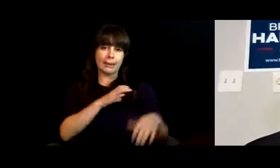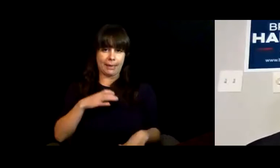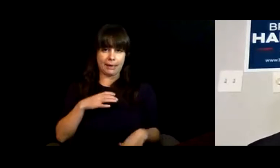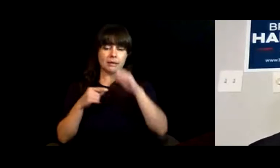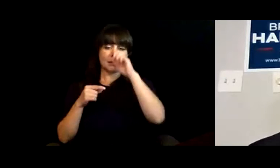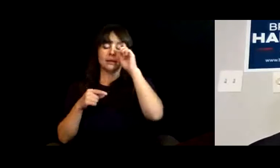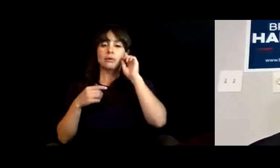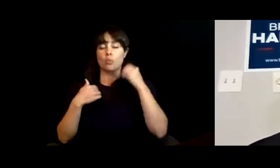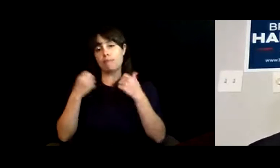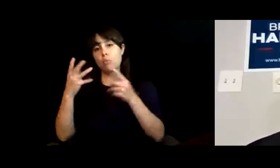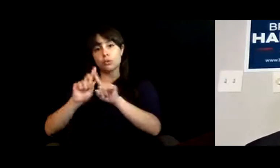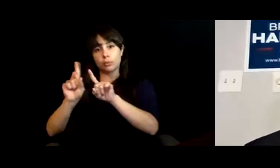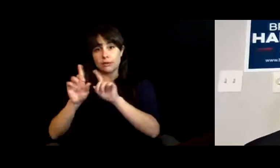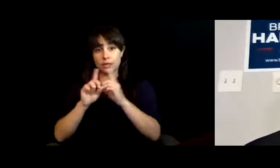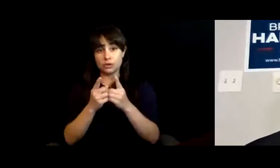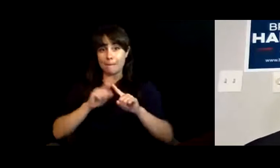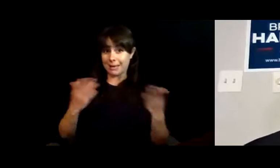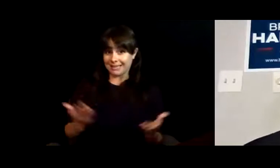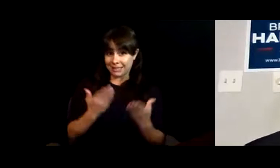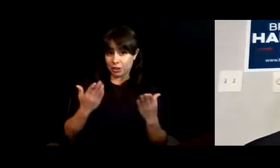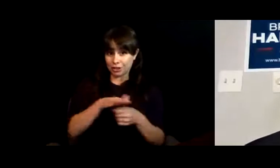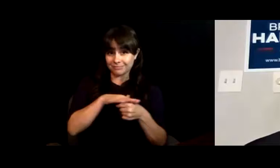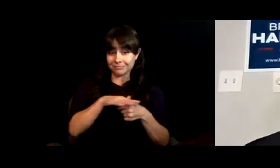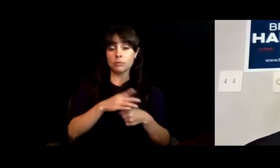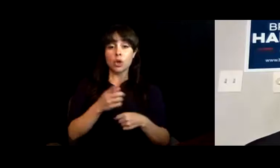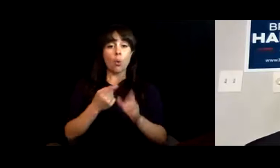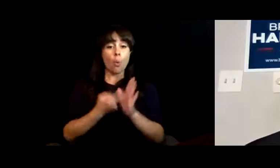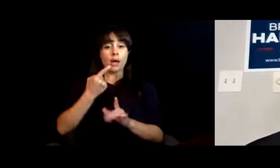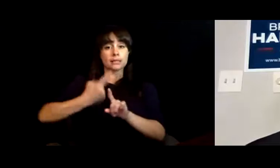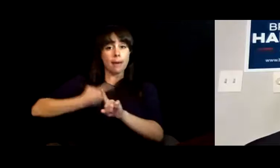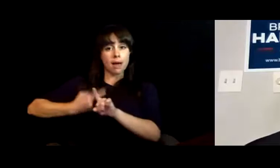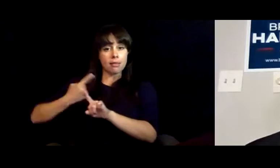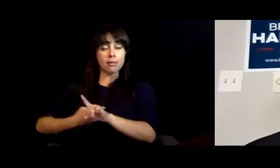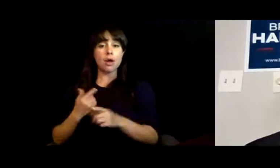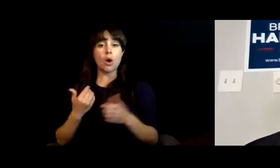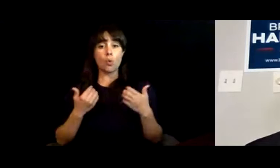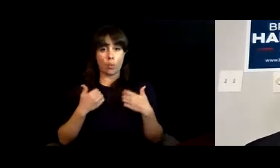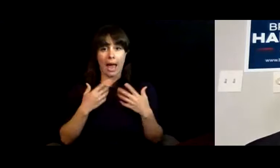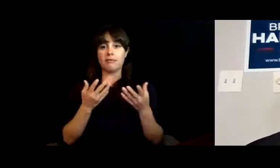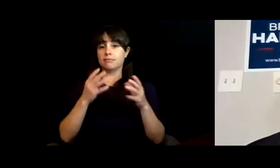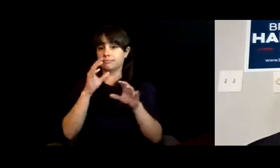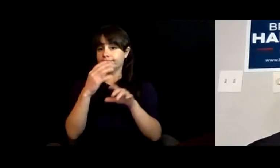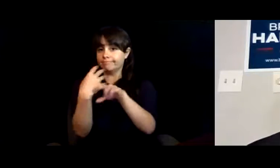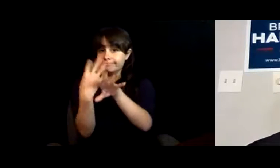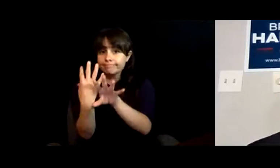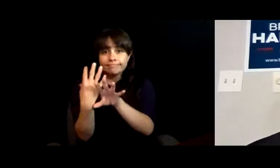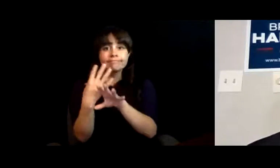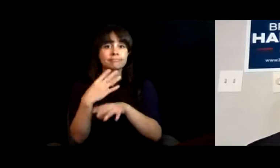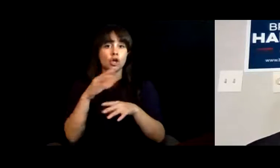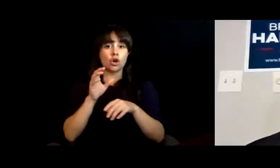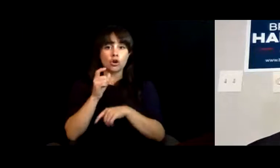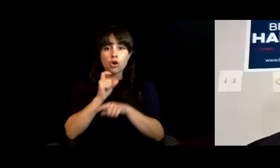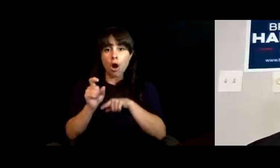in the district here, Franconia district, once a month, there is a call where anybody on the community can hop on, listen to what's going on here